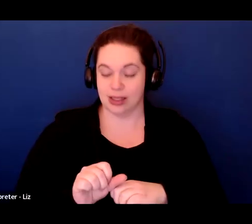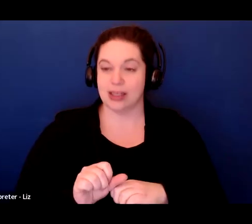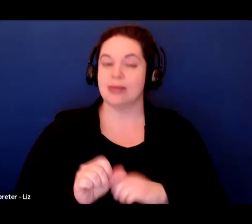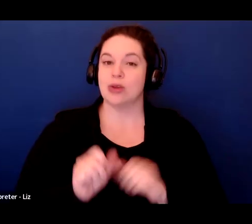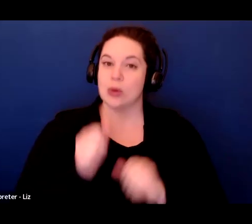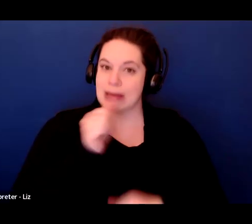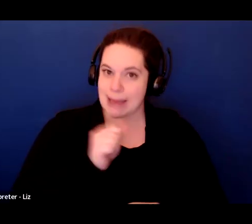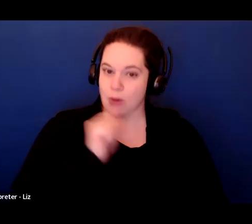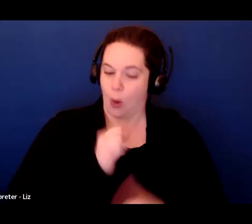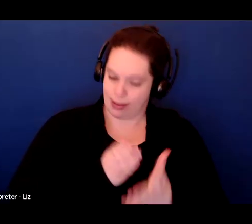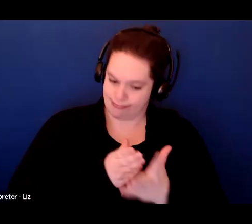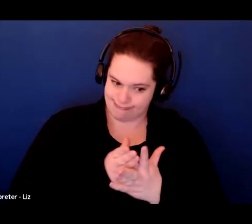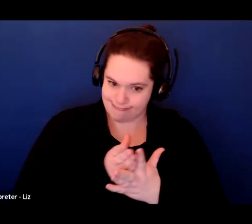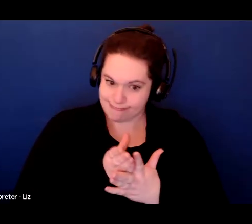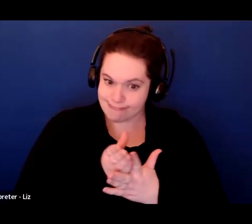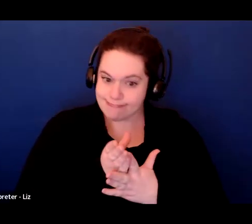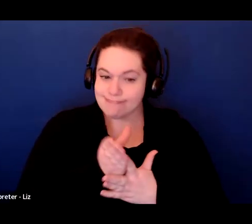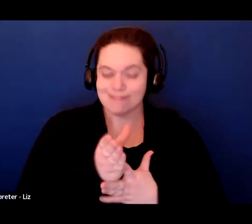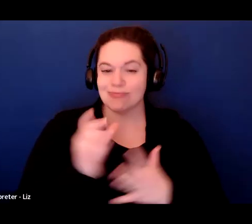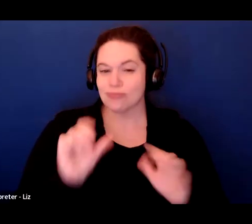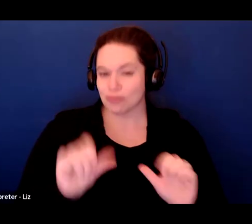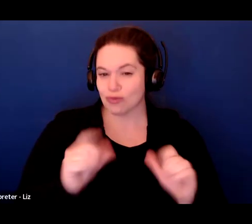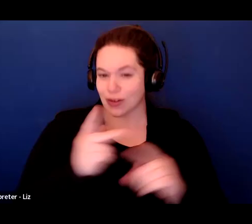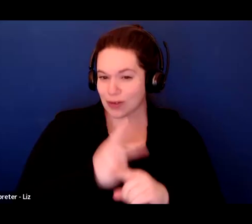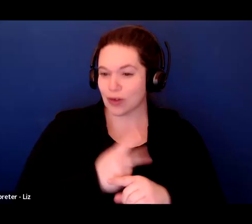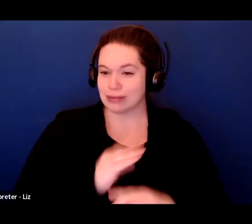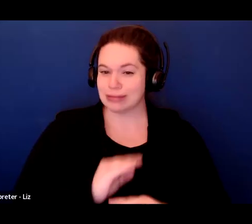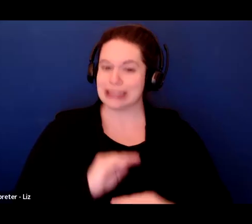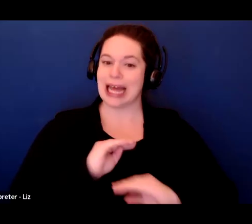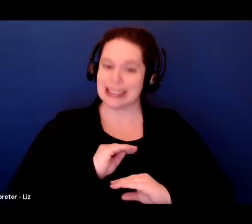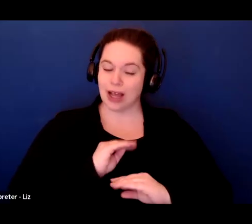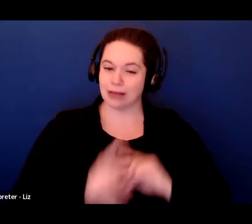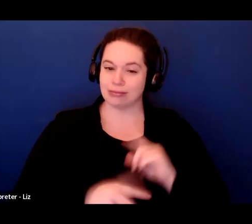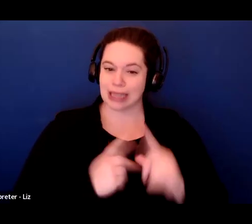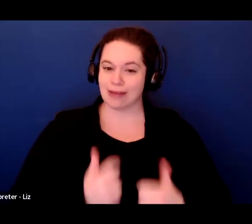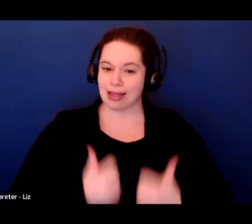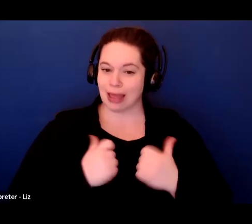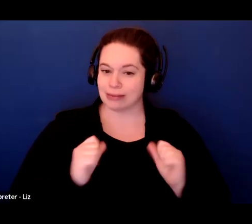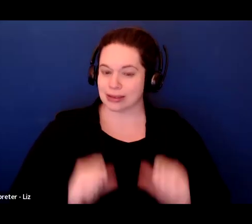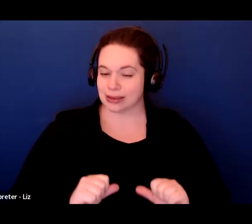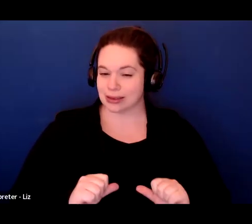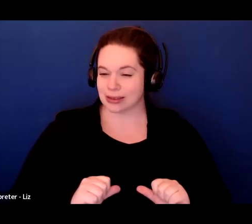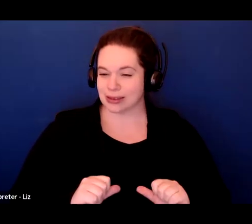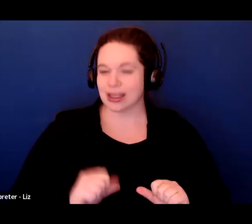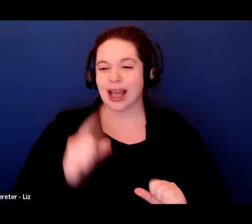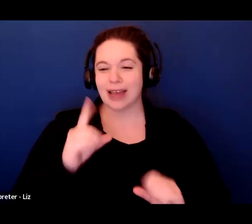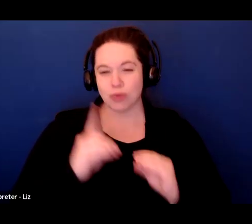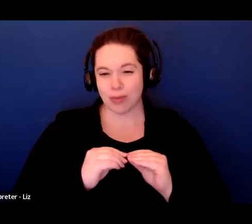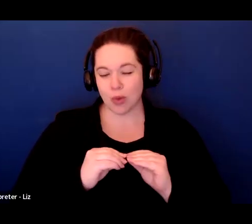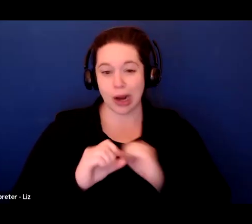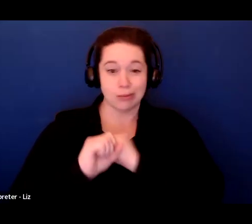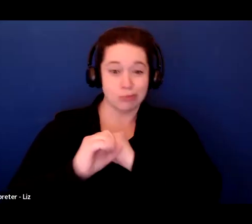it, you can find a very satisfying life. And I'm going to say one more promo for the